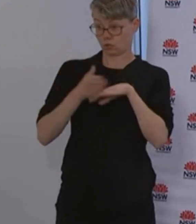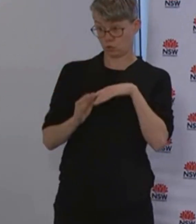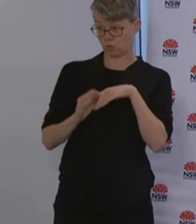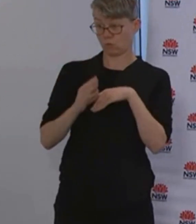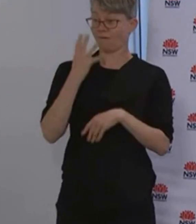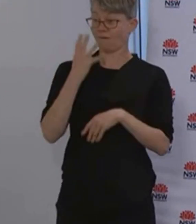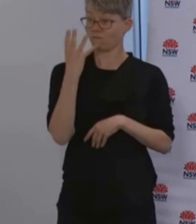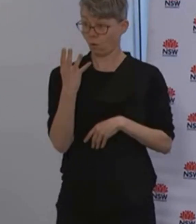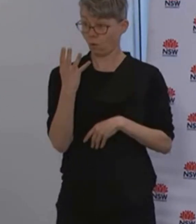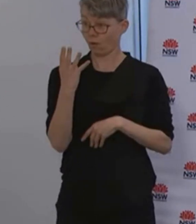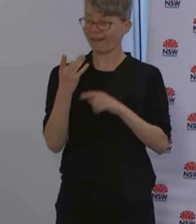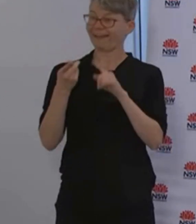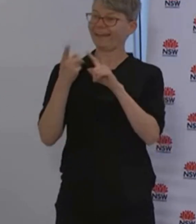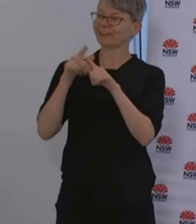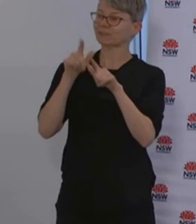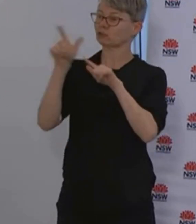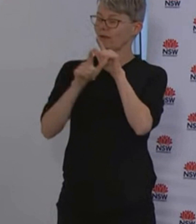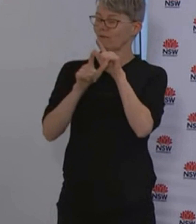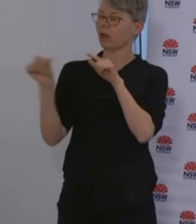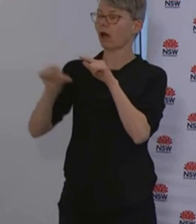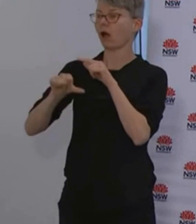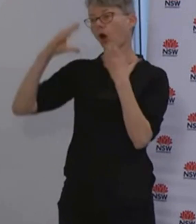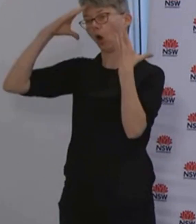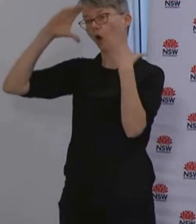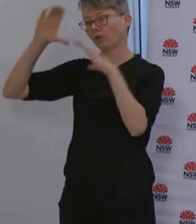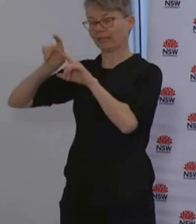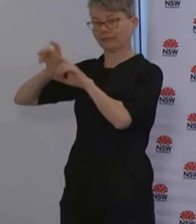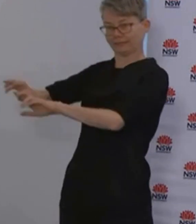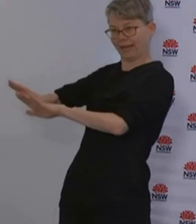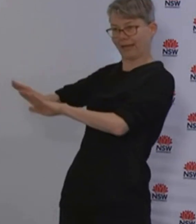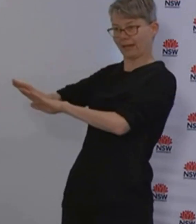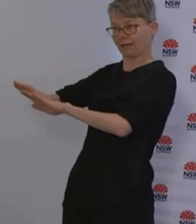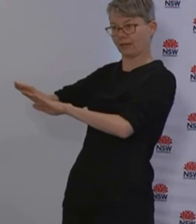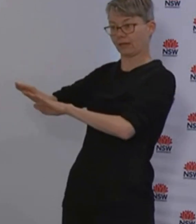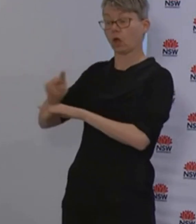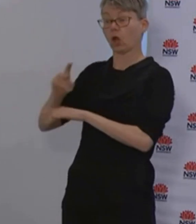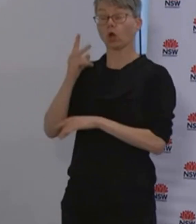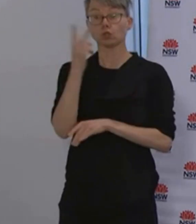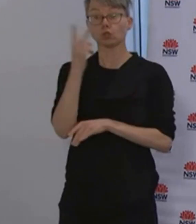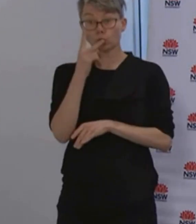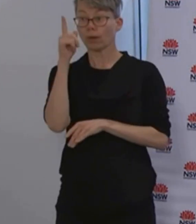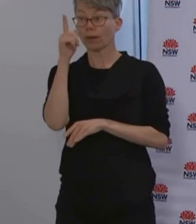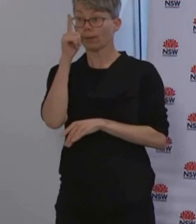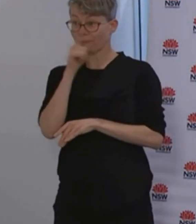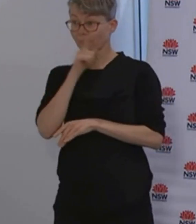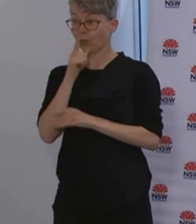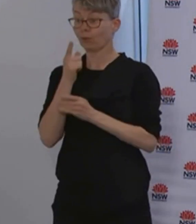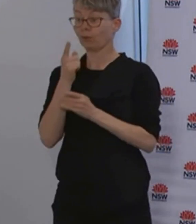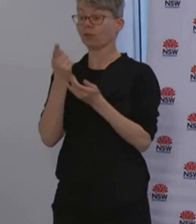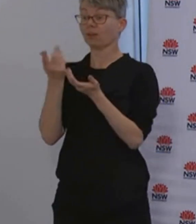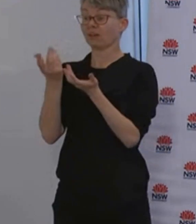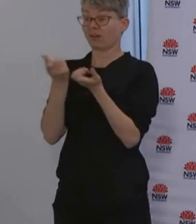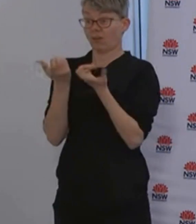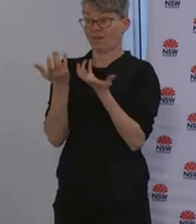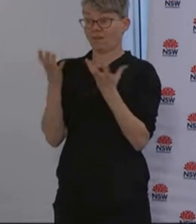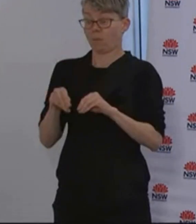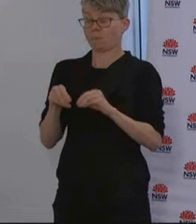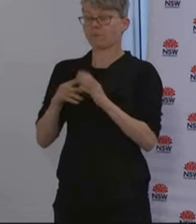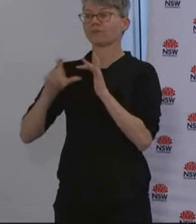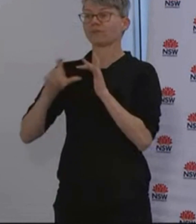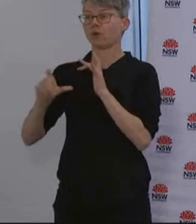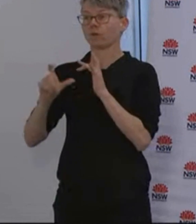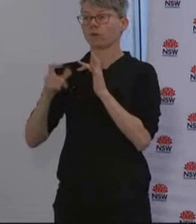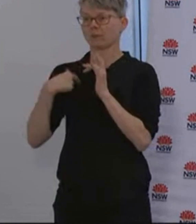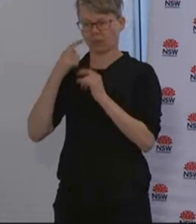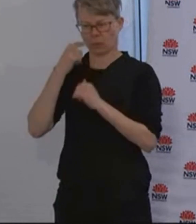hotel quarantine, and pleasingly the 2 residents acquired their infection in Victoria, but the